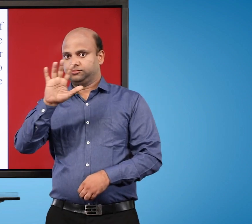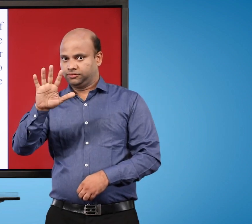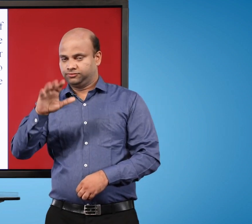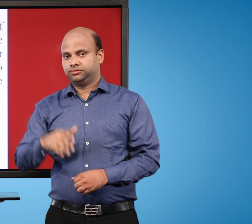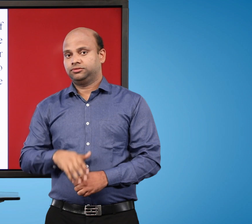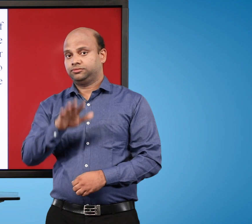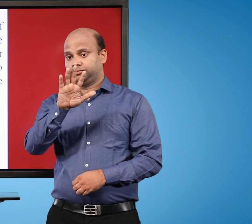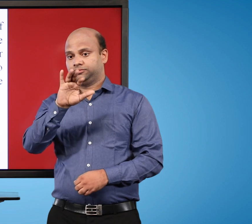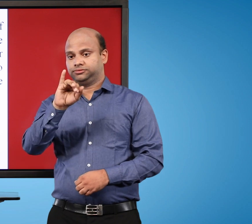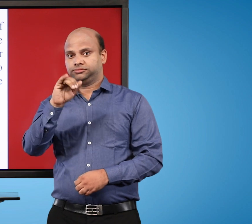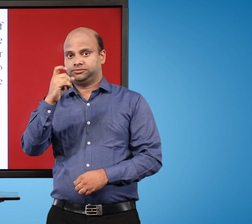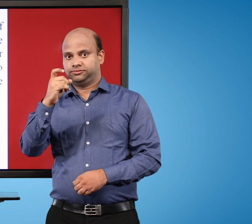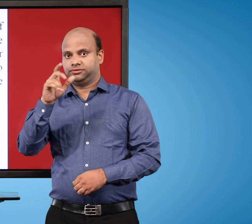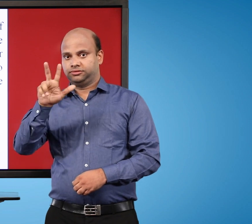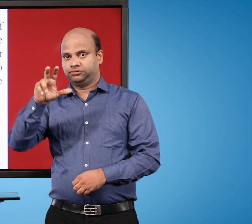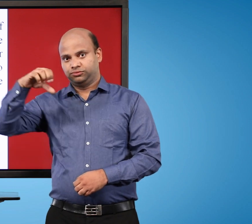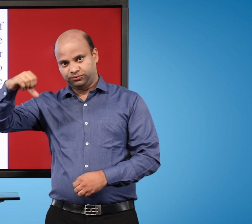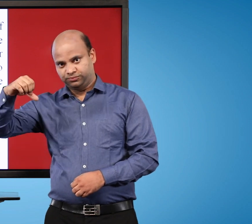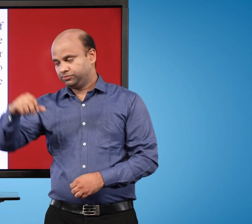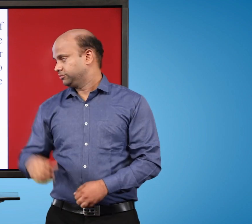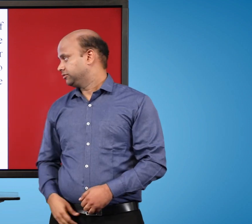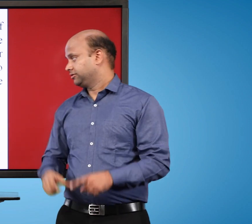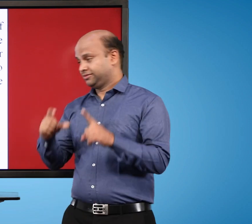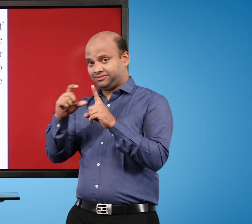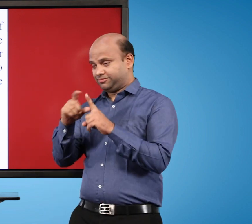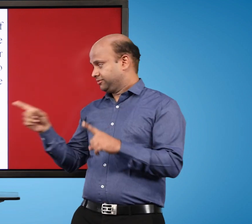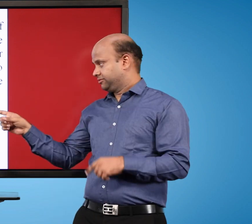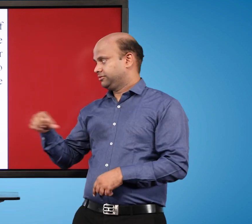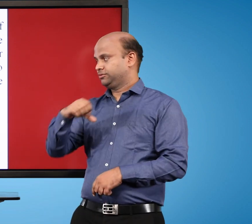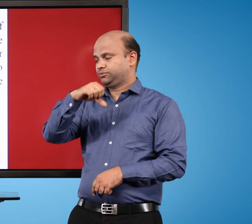98765, 56789. D.